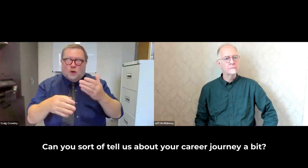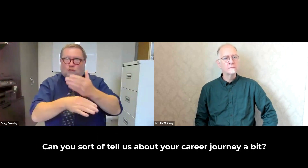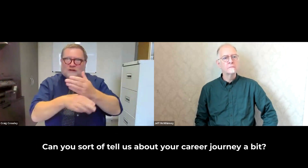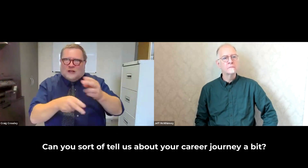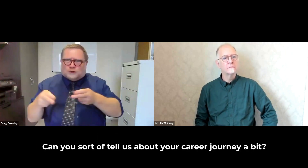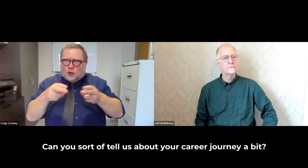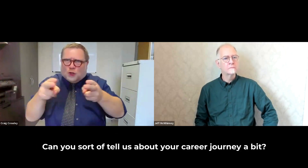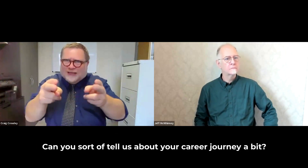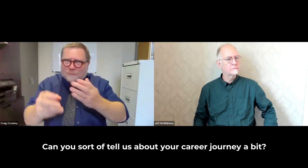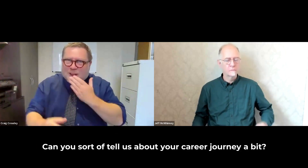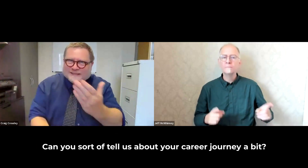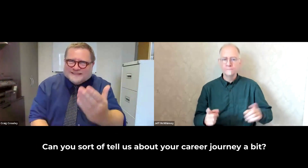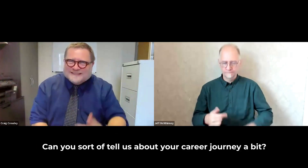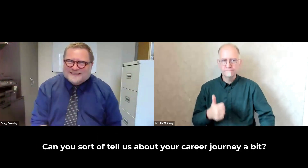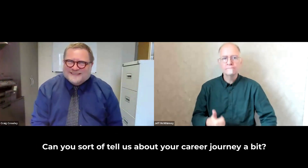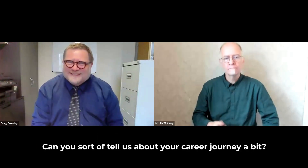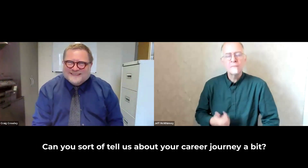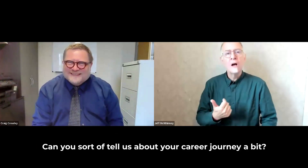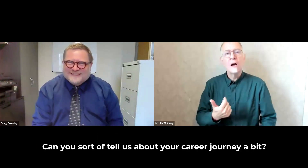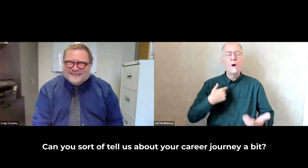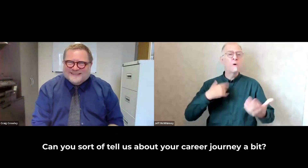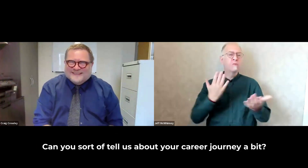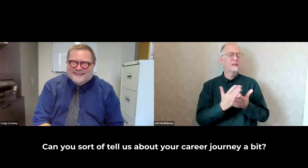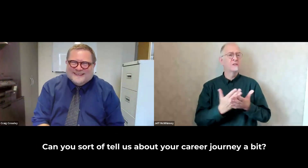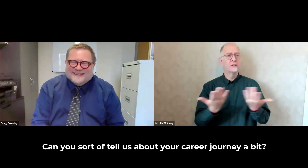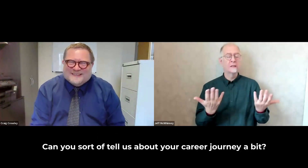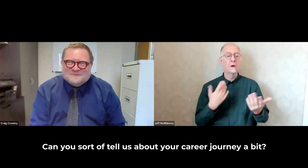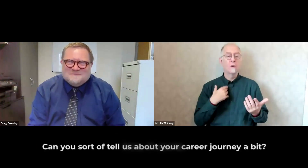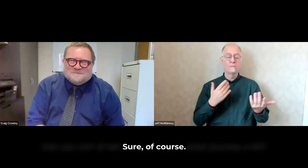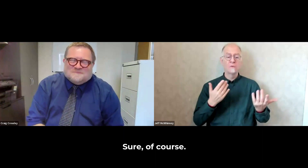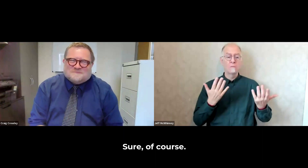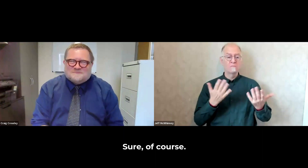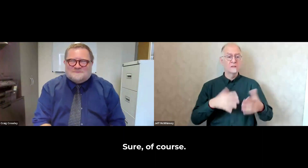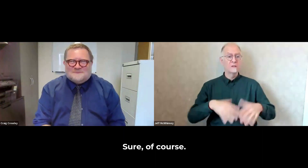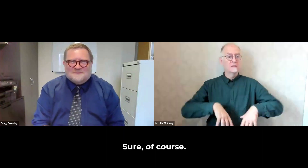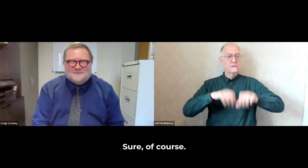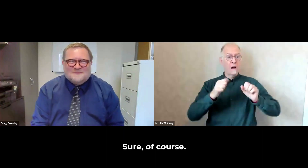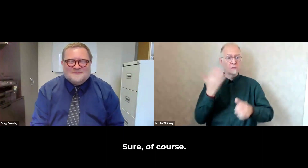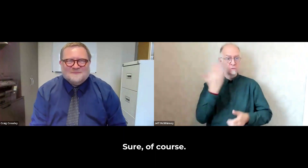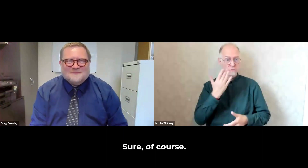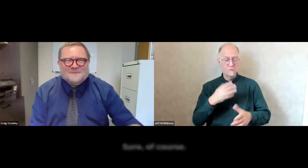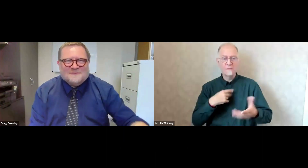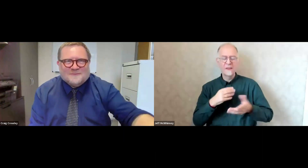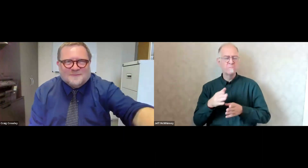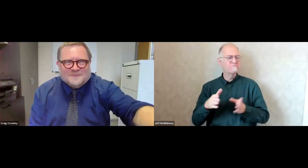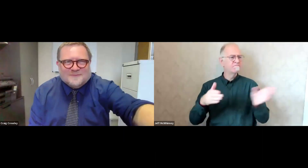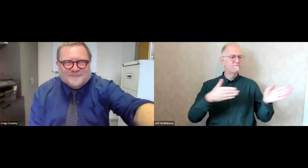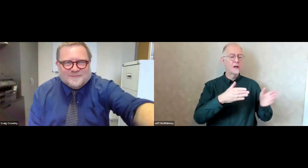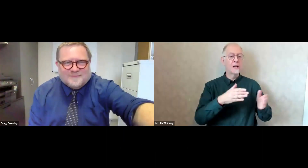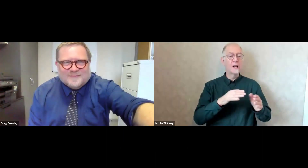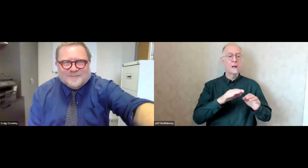you sort of tell us about your career journey a bit? Sure, of course.